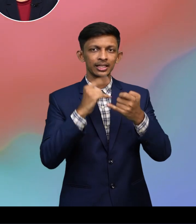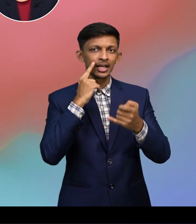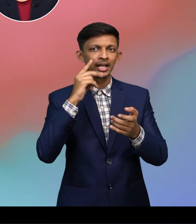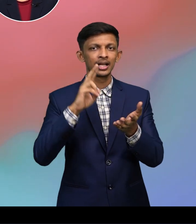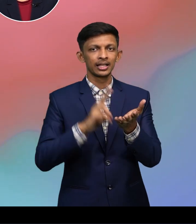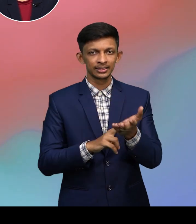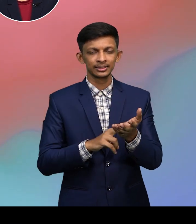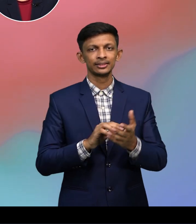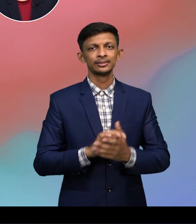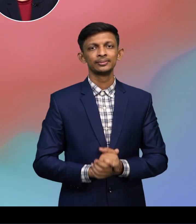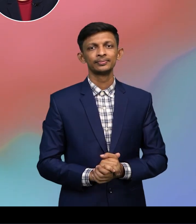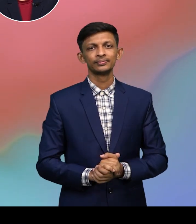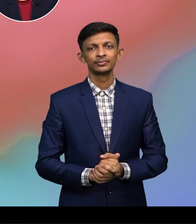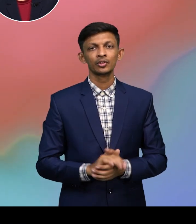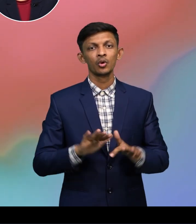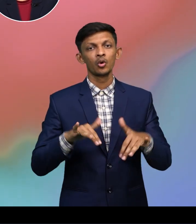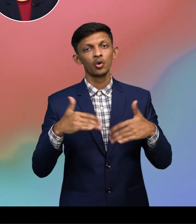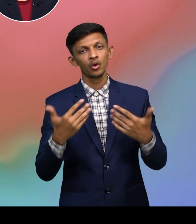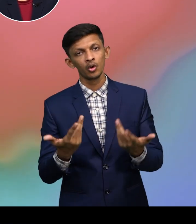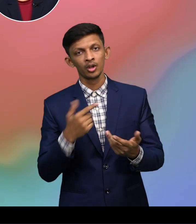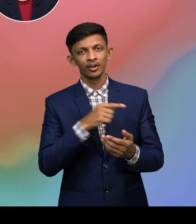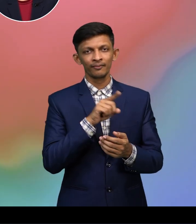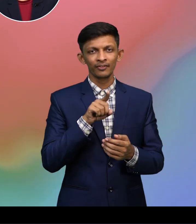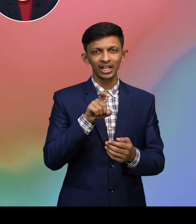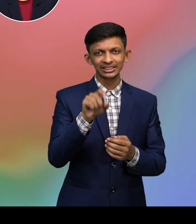around the loop of Henle.